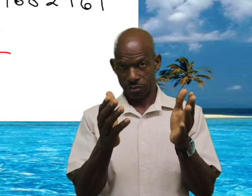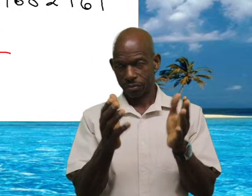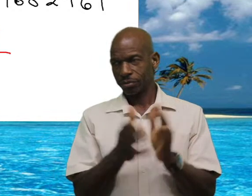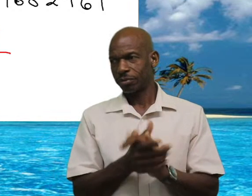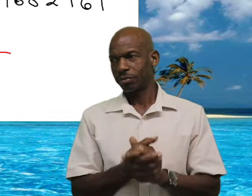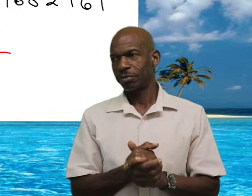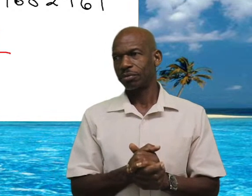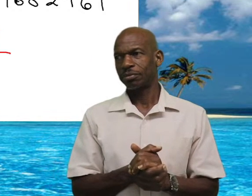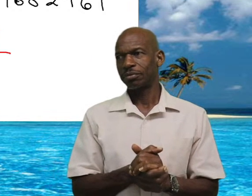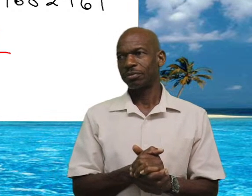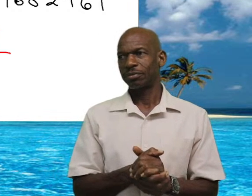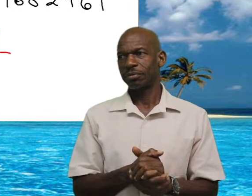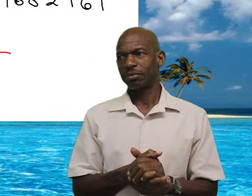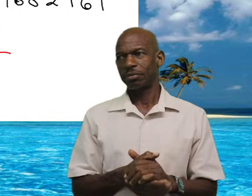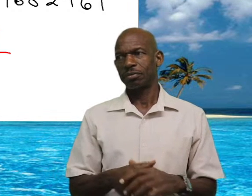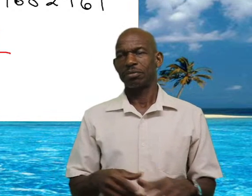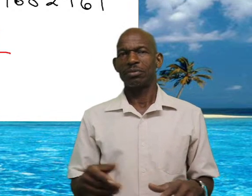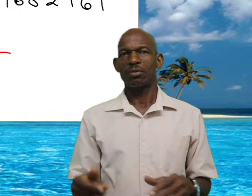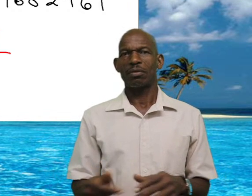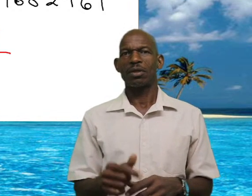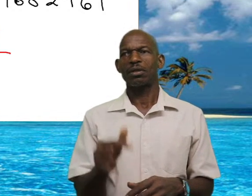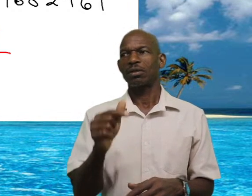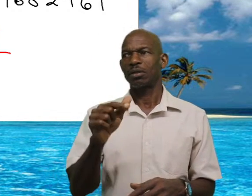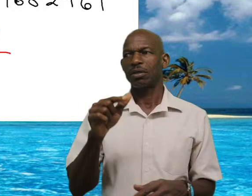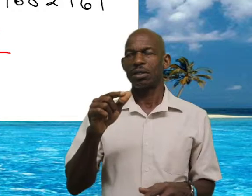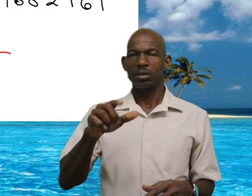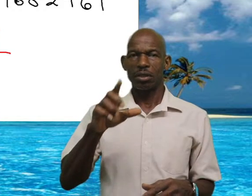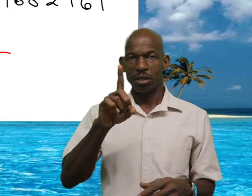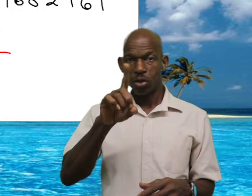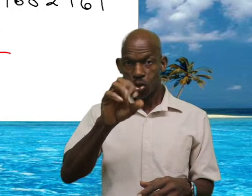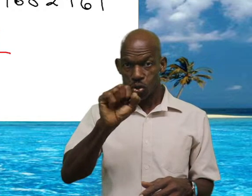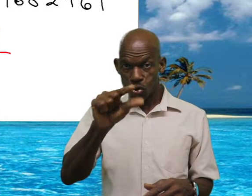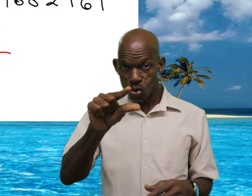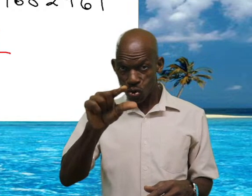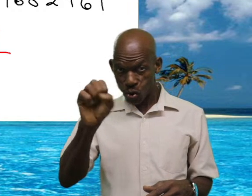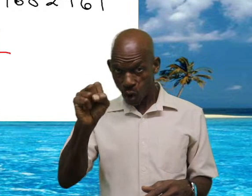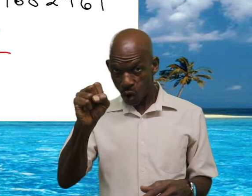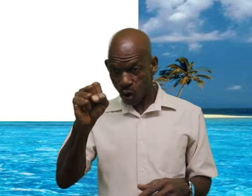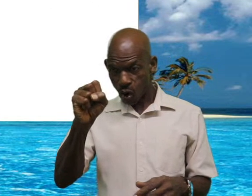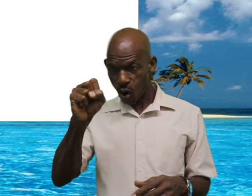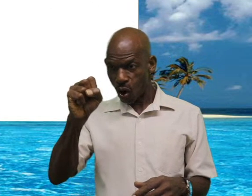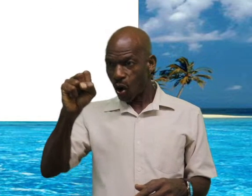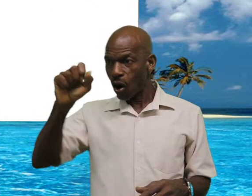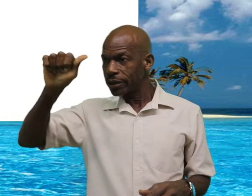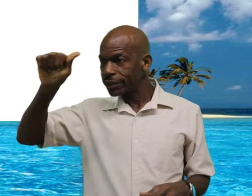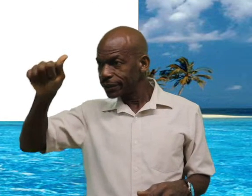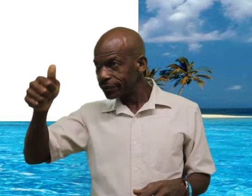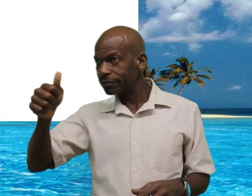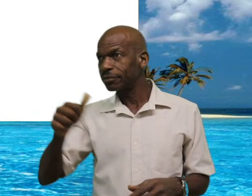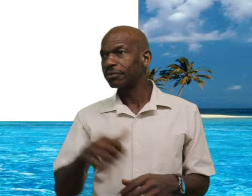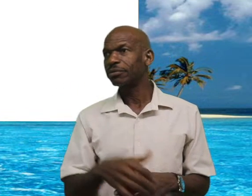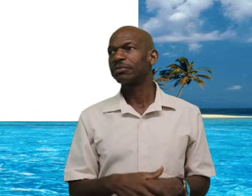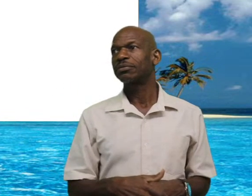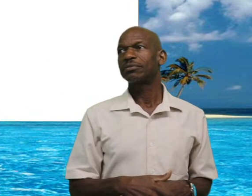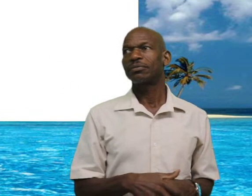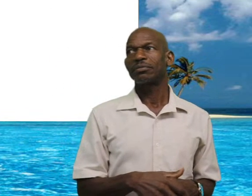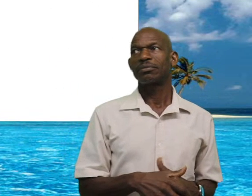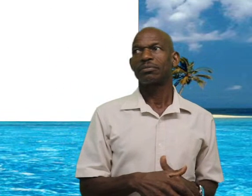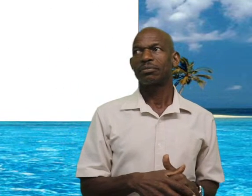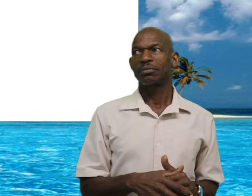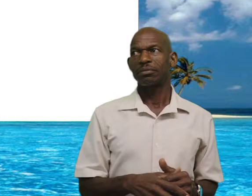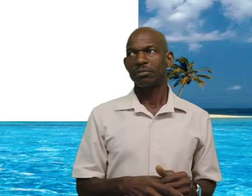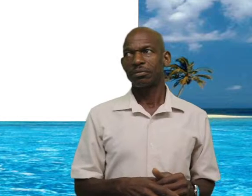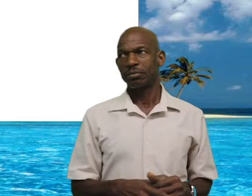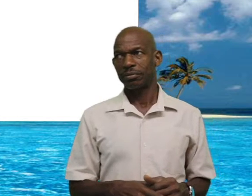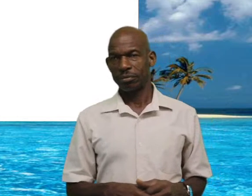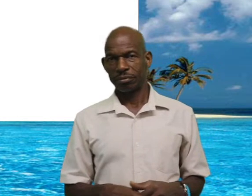Right? So we have dogs bowl. All right? I'm just going to add another one. So we're going to get a